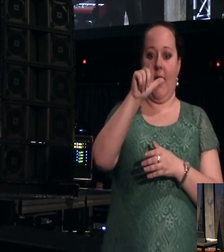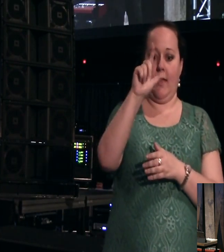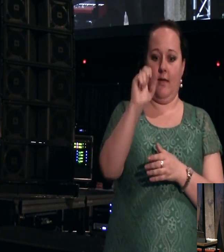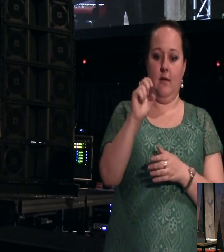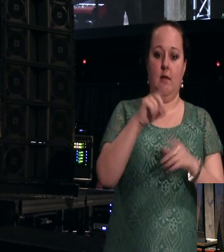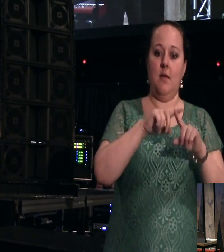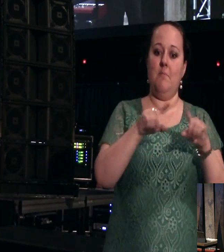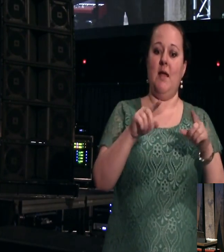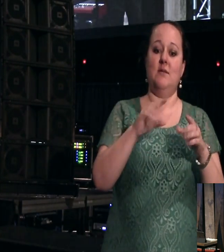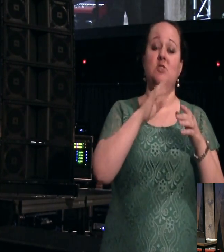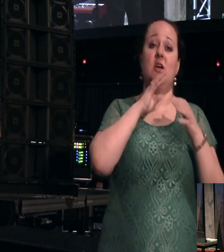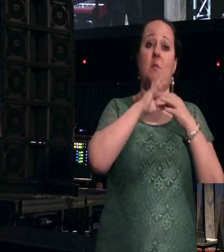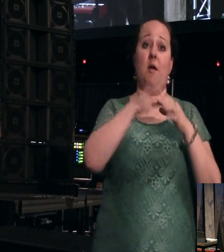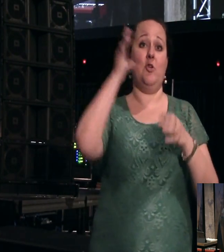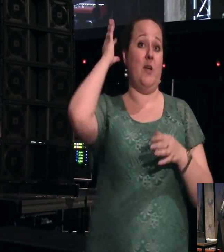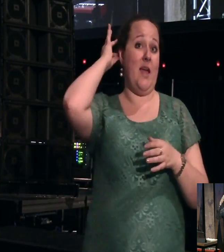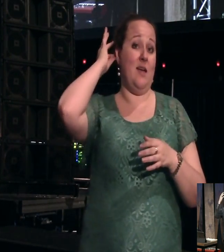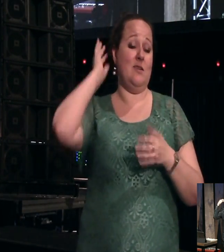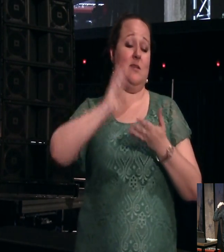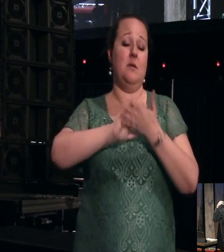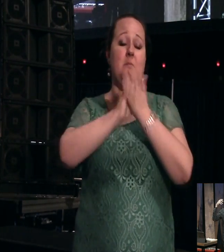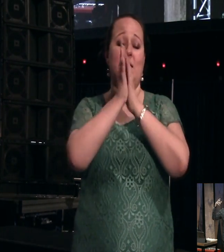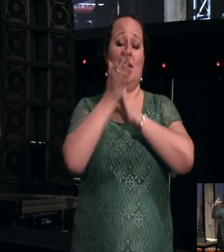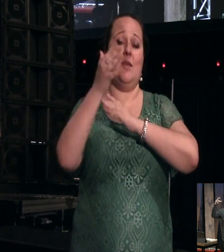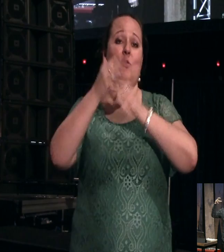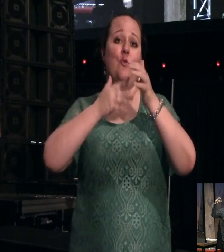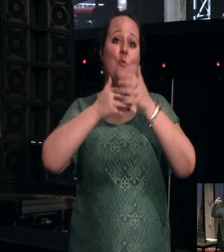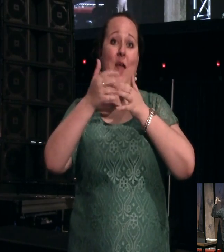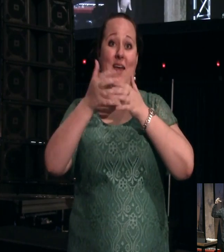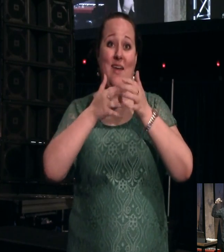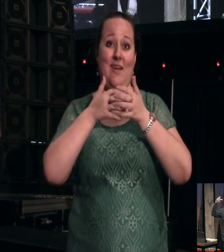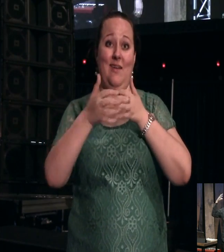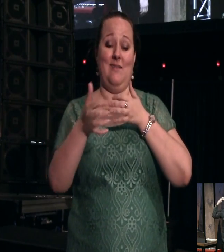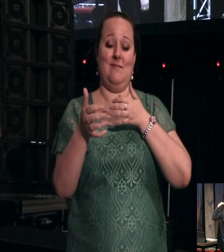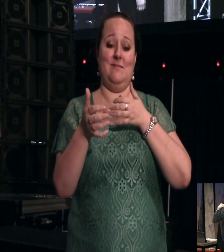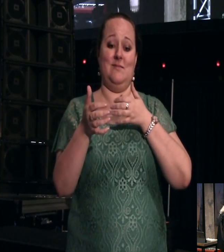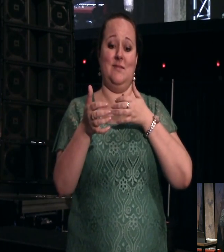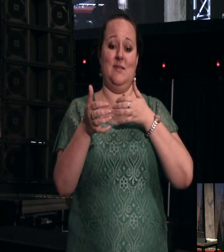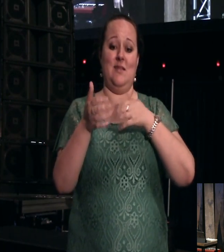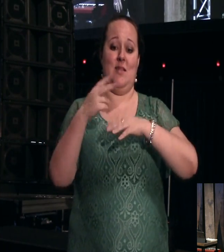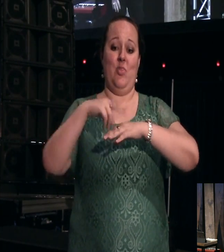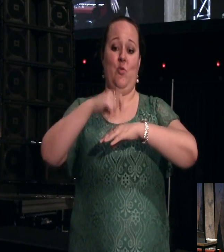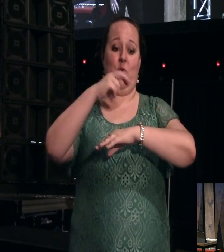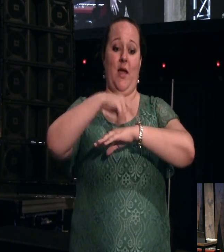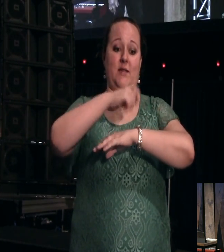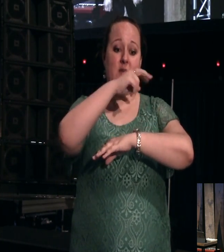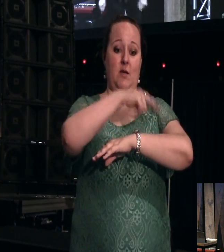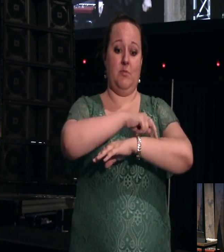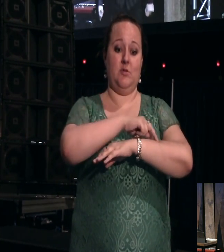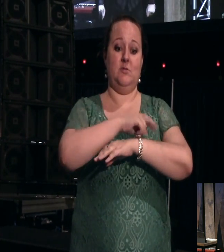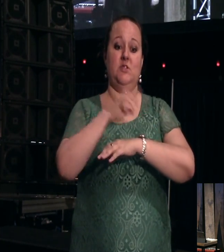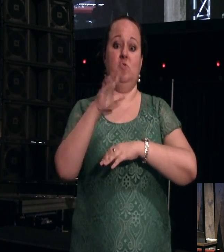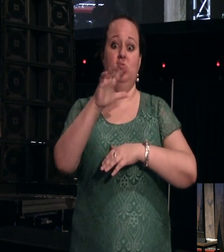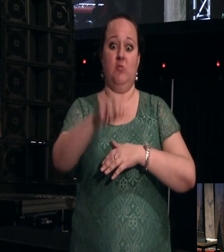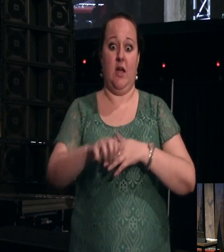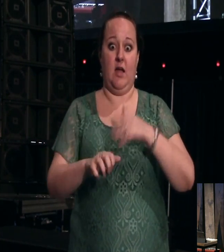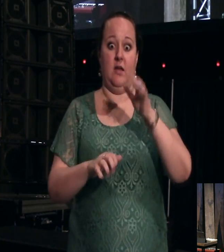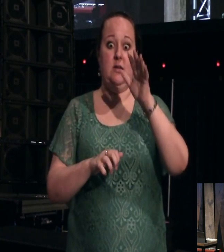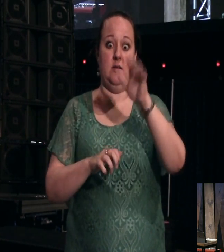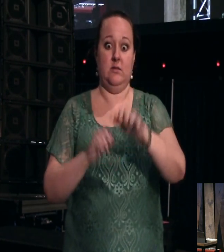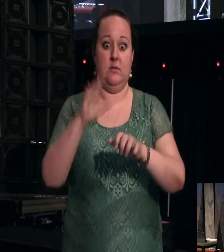said to be pale in the springtime. He's talking about your hair going gray, turning white. The